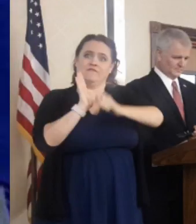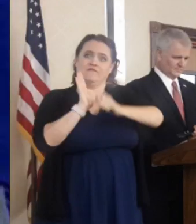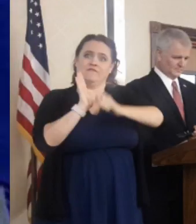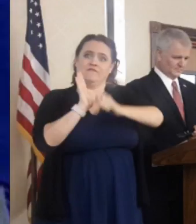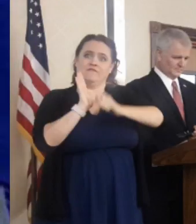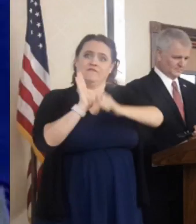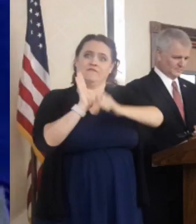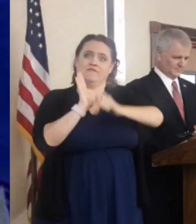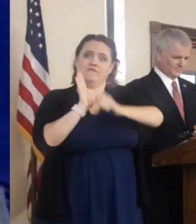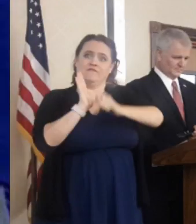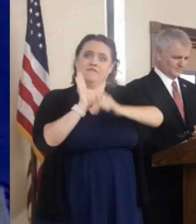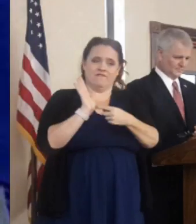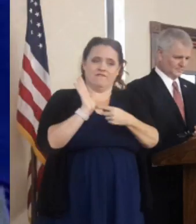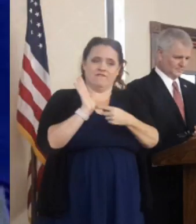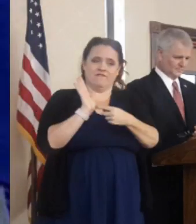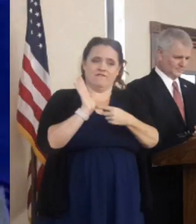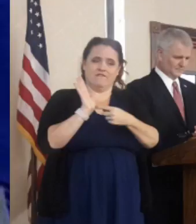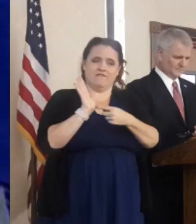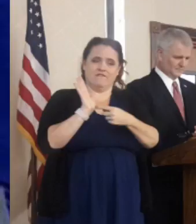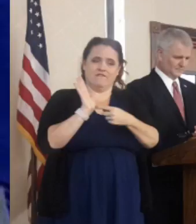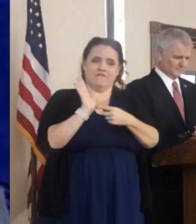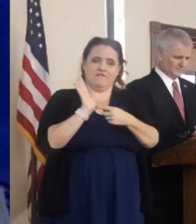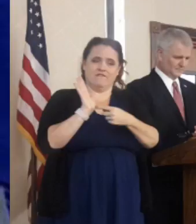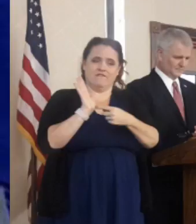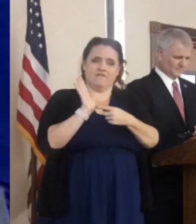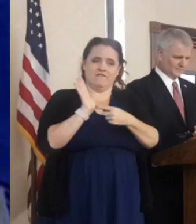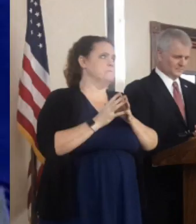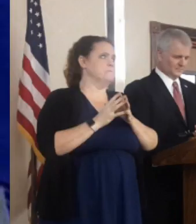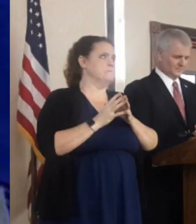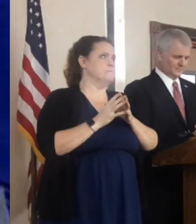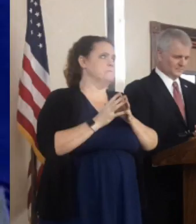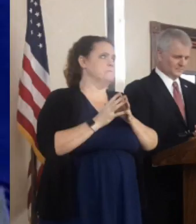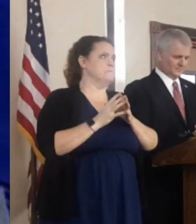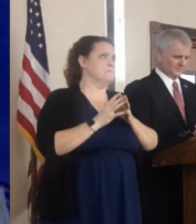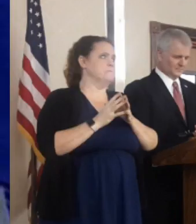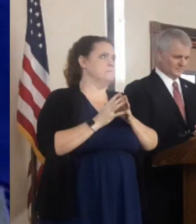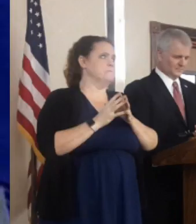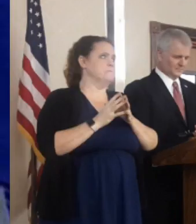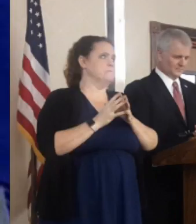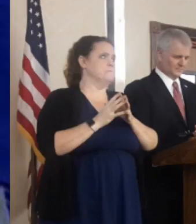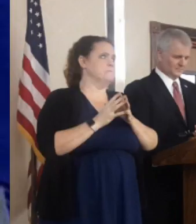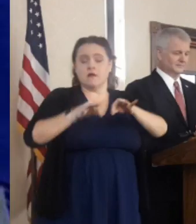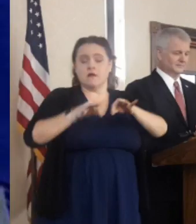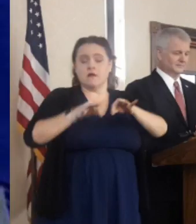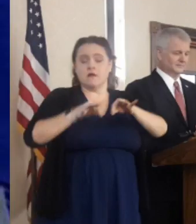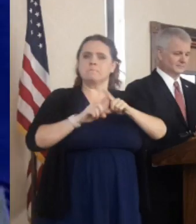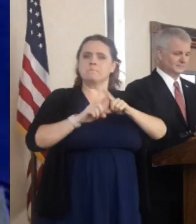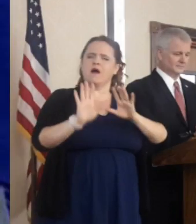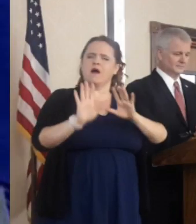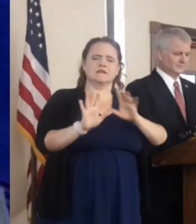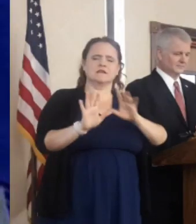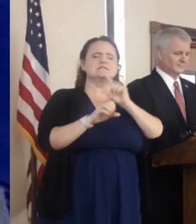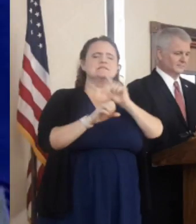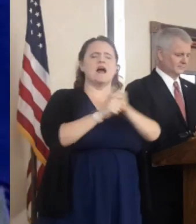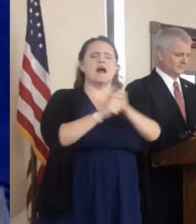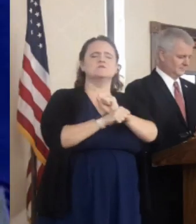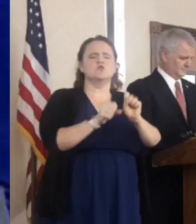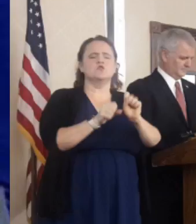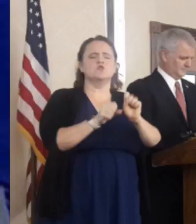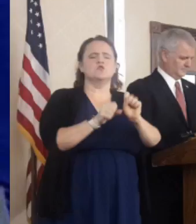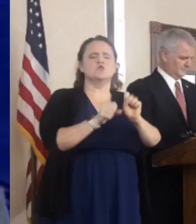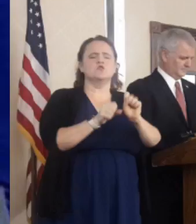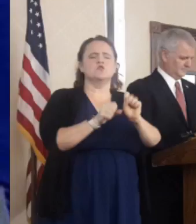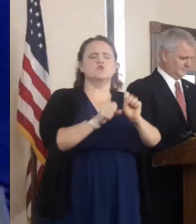And I don't want to take a lot of time describing this, but it is absolutely invaluable having that